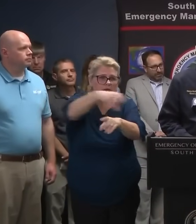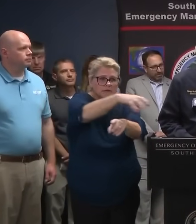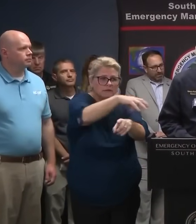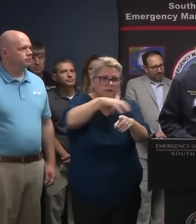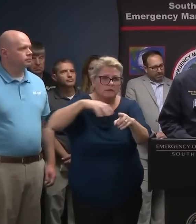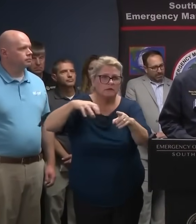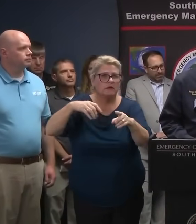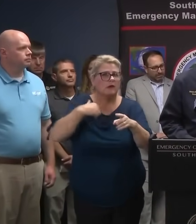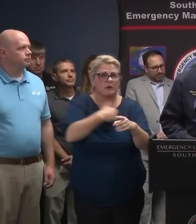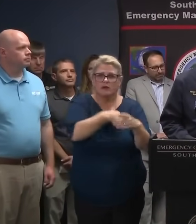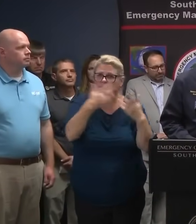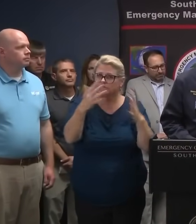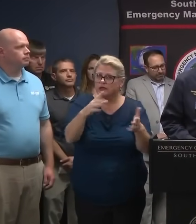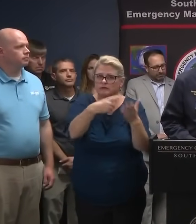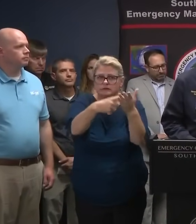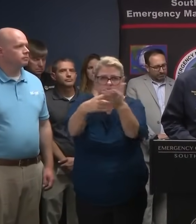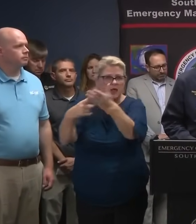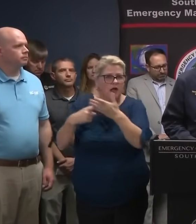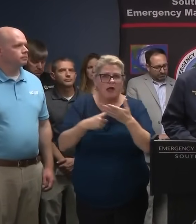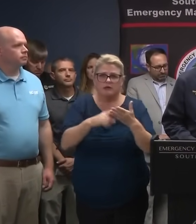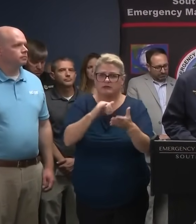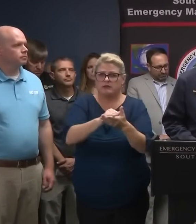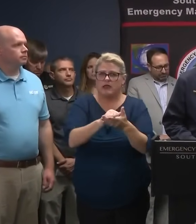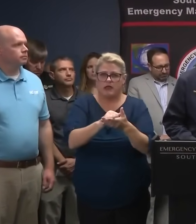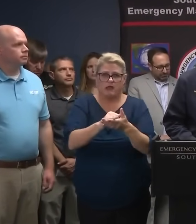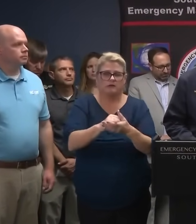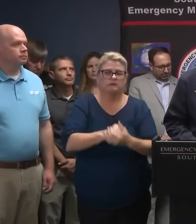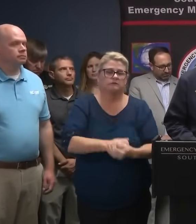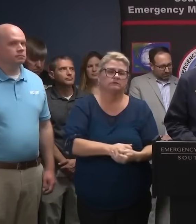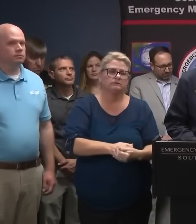we recited all that at those.